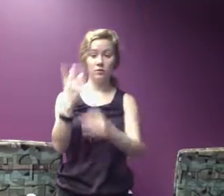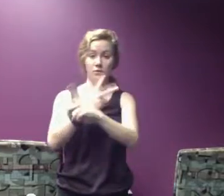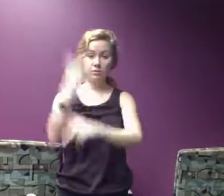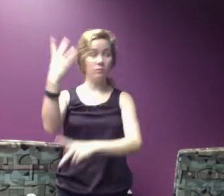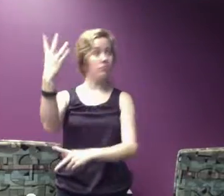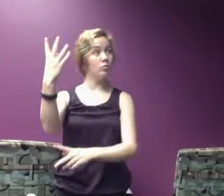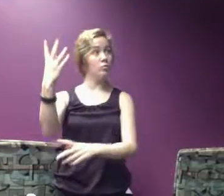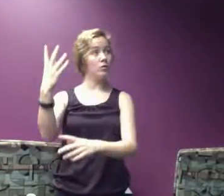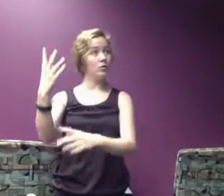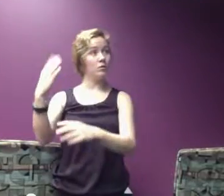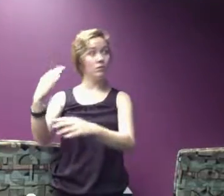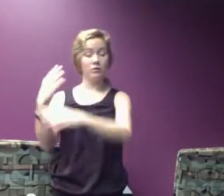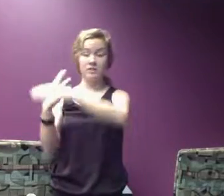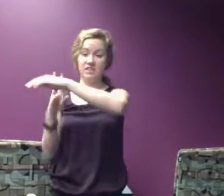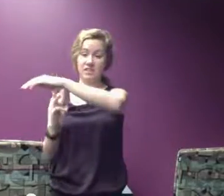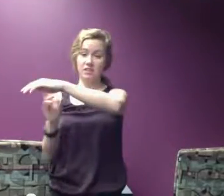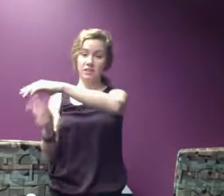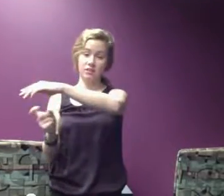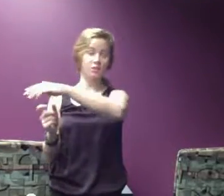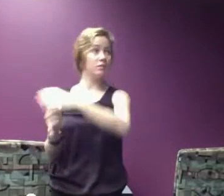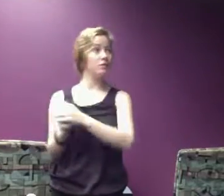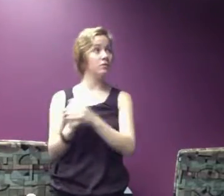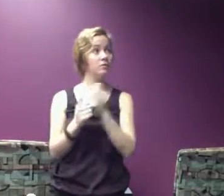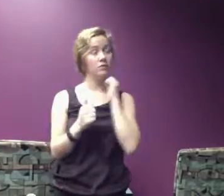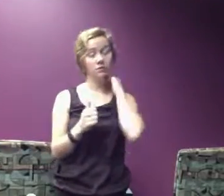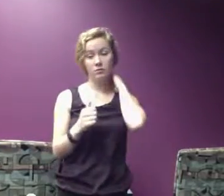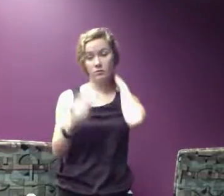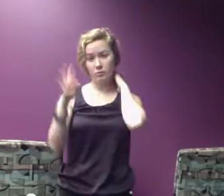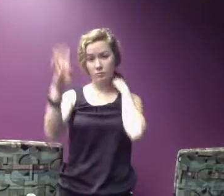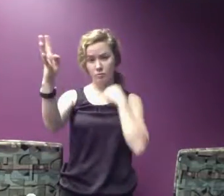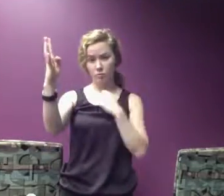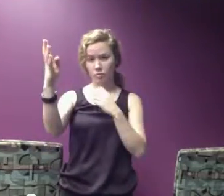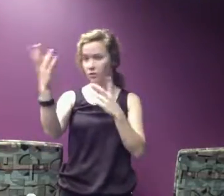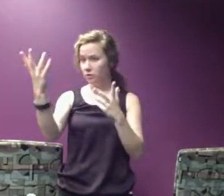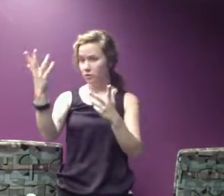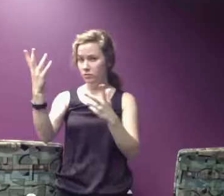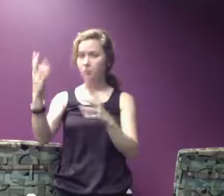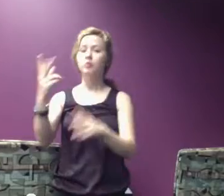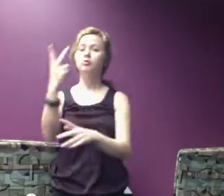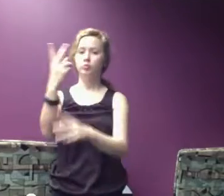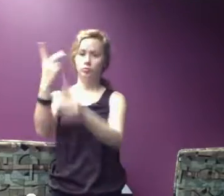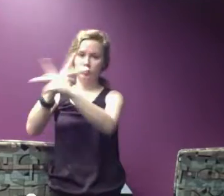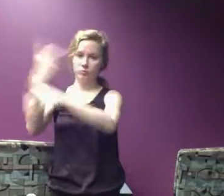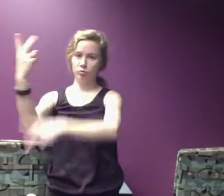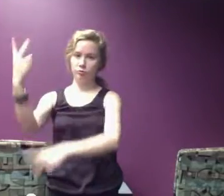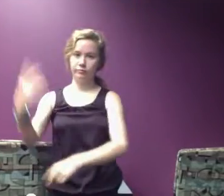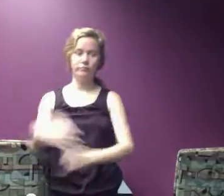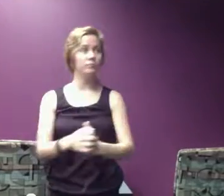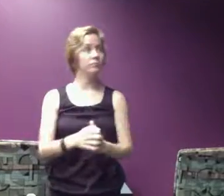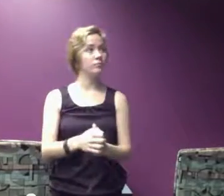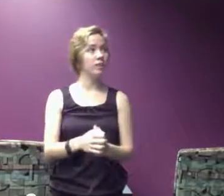over 2 and 4 over 6x. So 4 is going to be 2 times